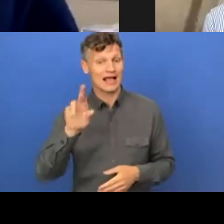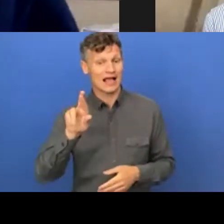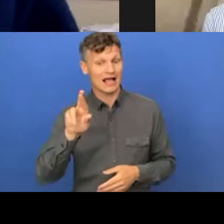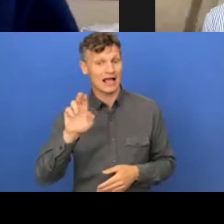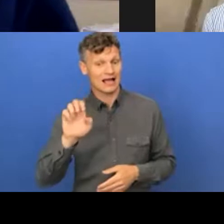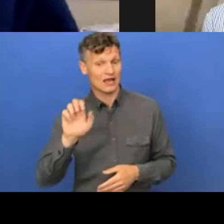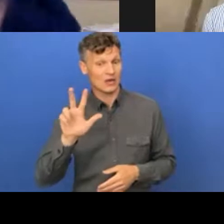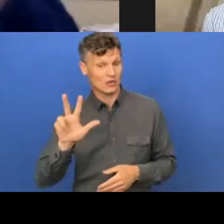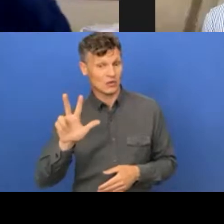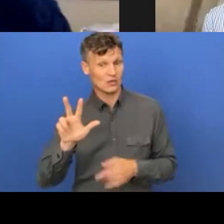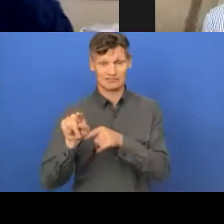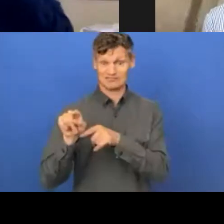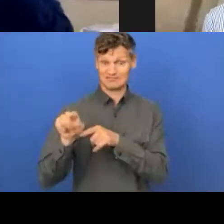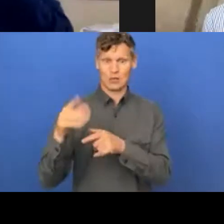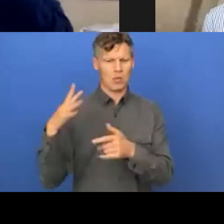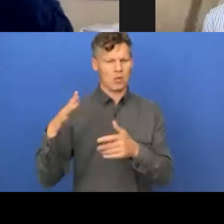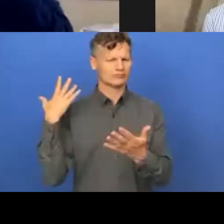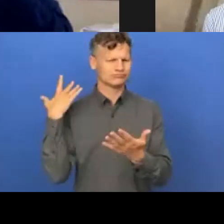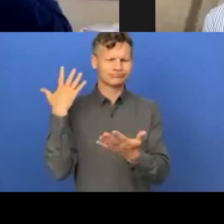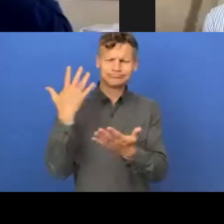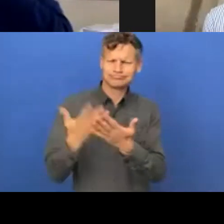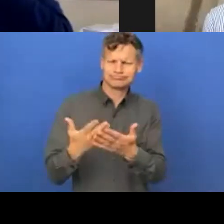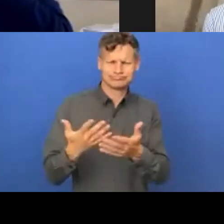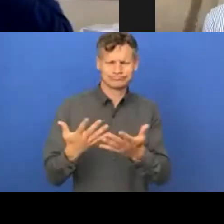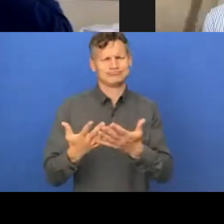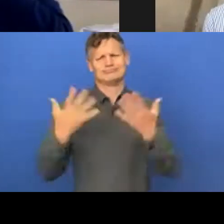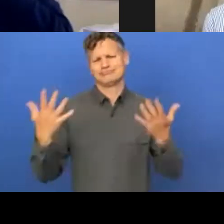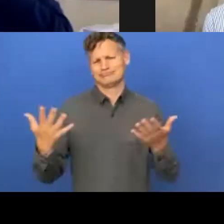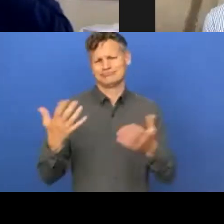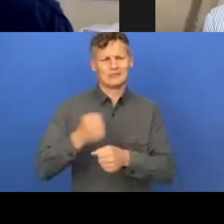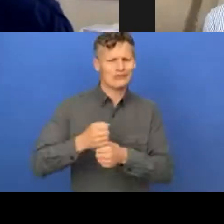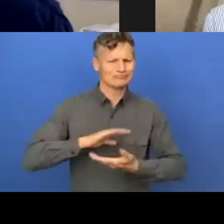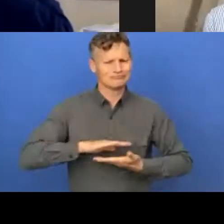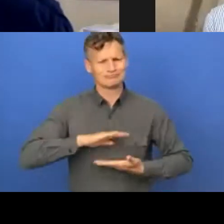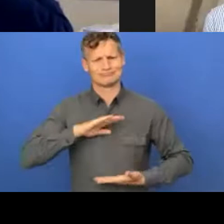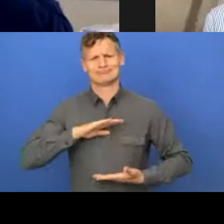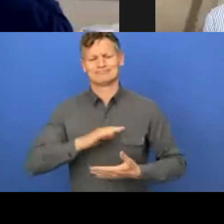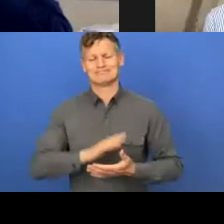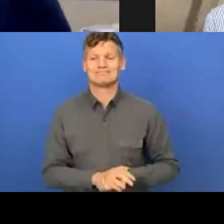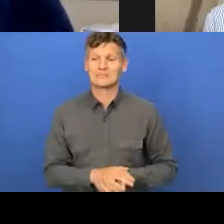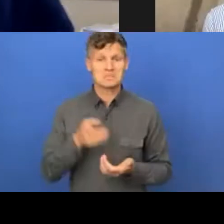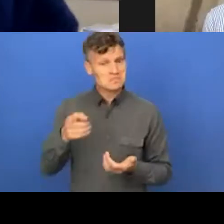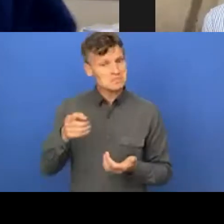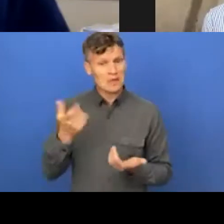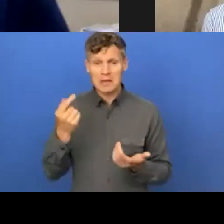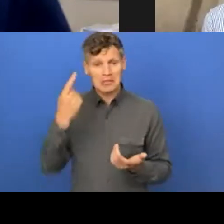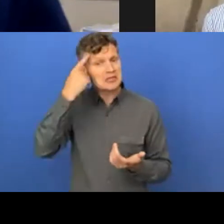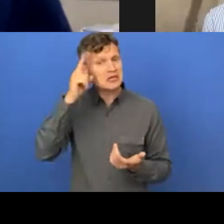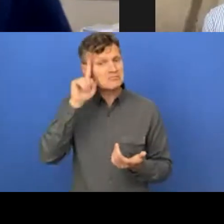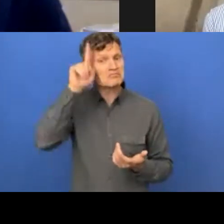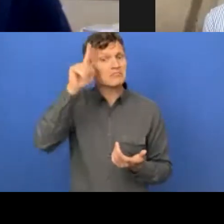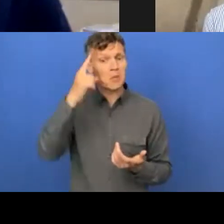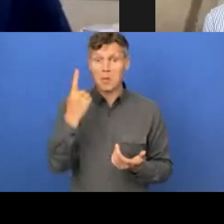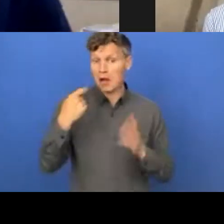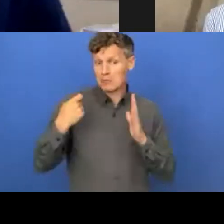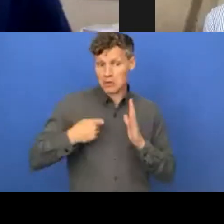And Mark, could you tell us about an example of something, a project you also conducted, and also in